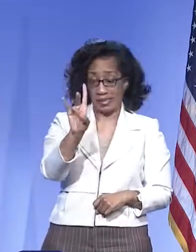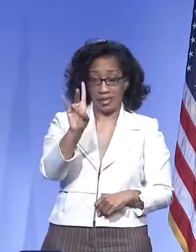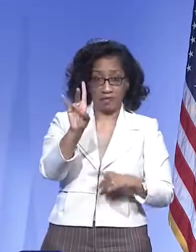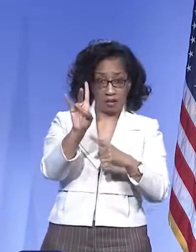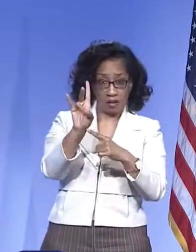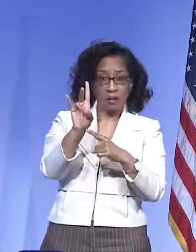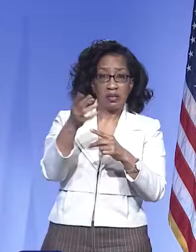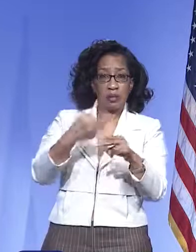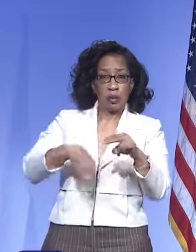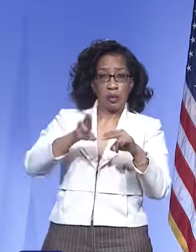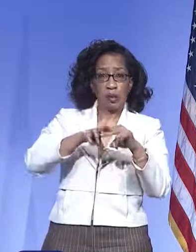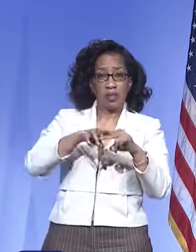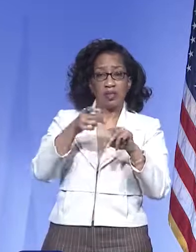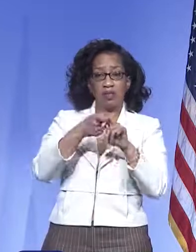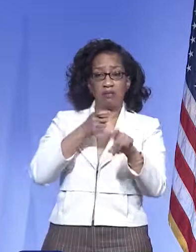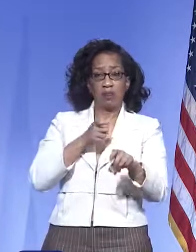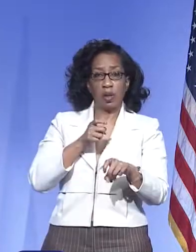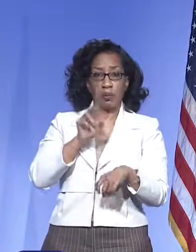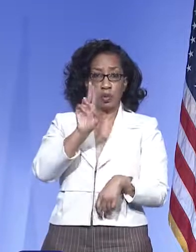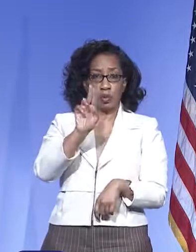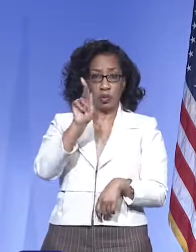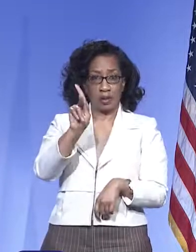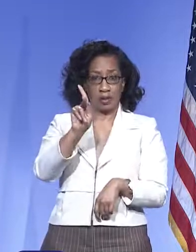cases from the United Kingdom.